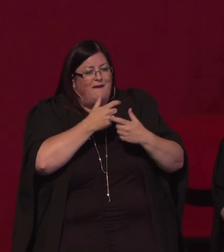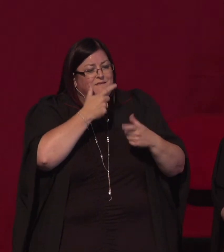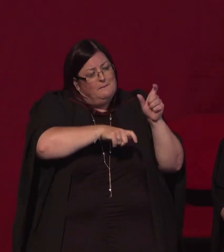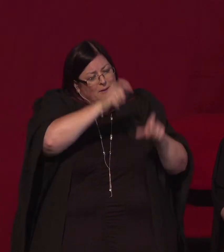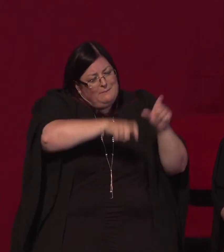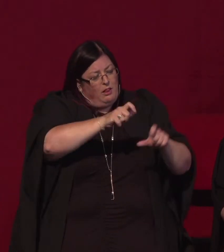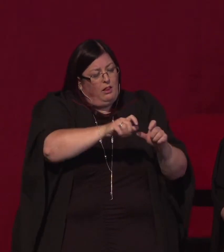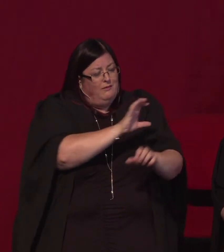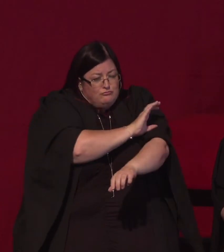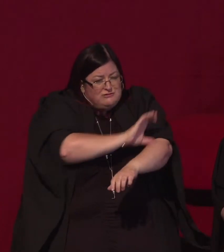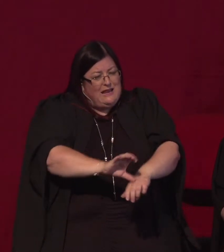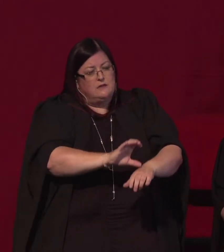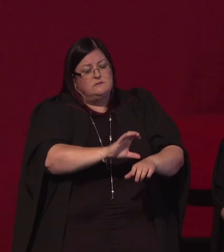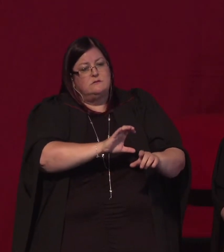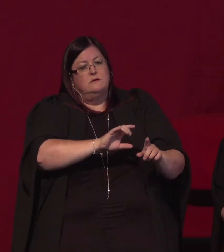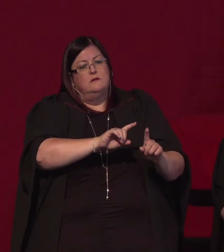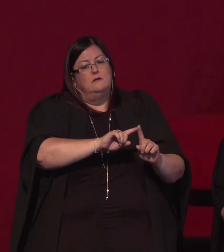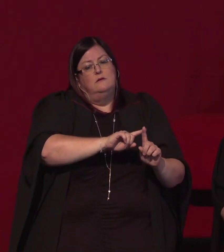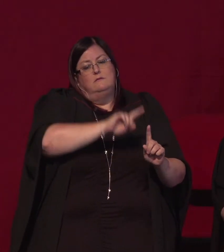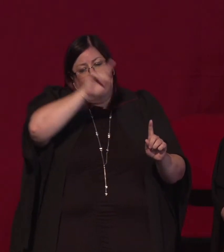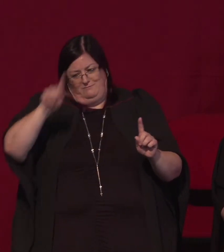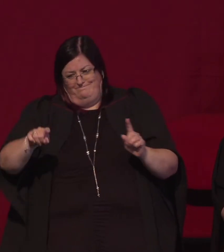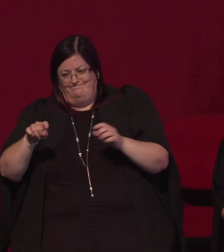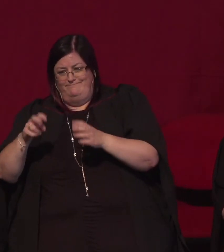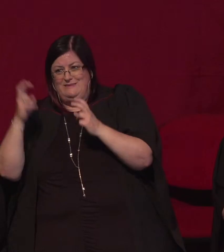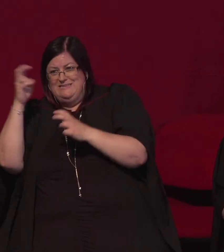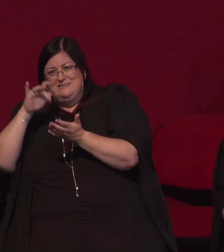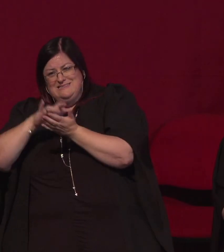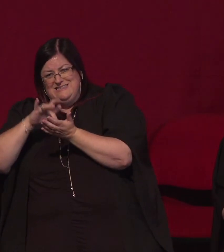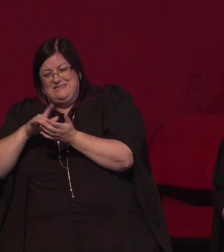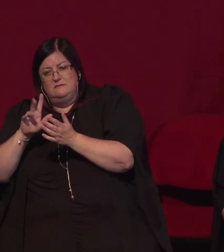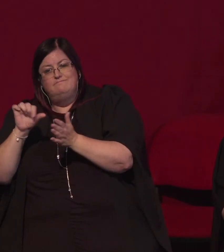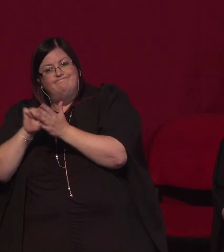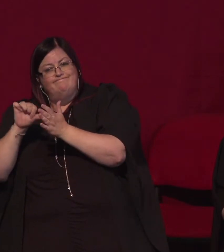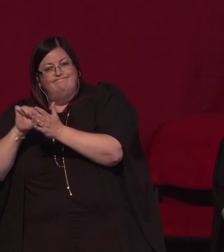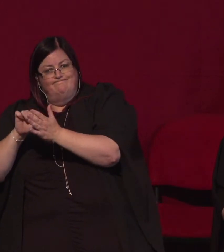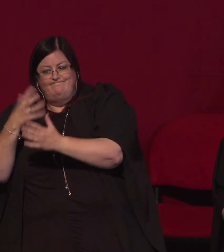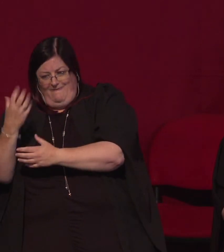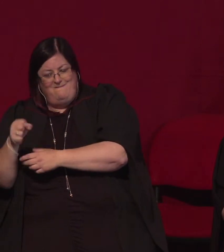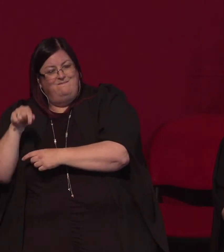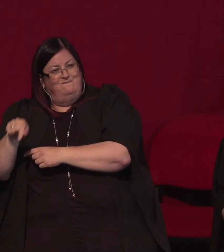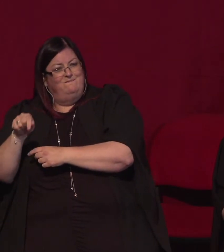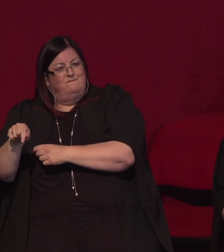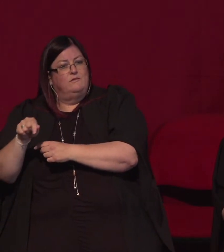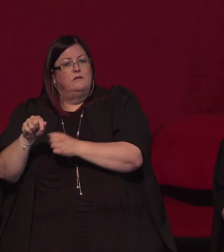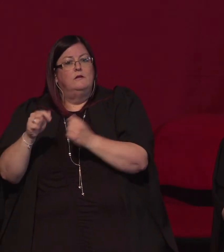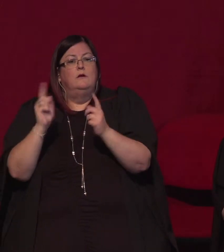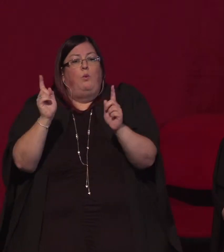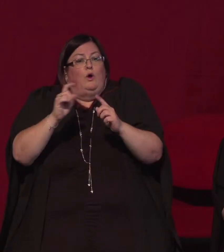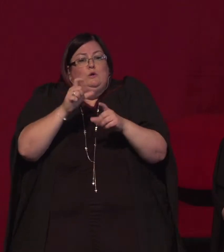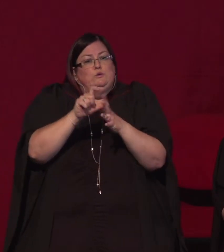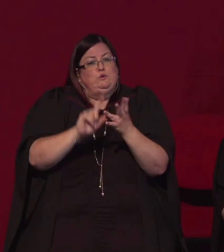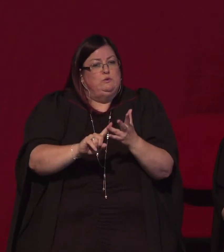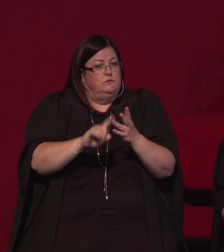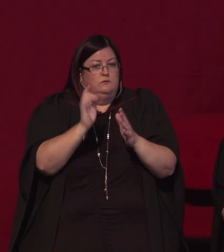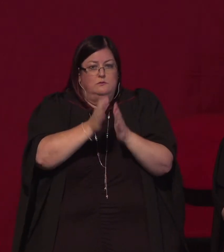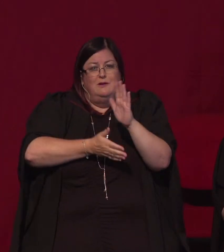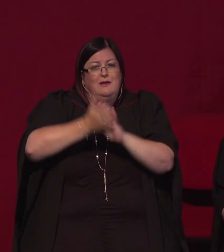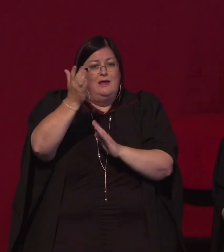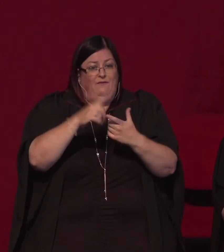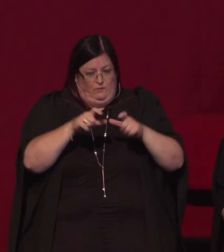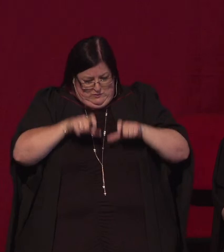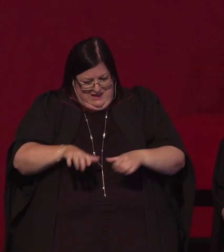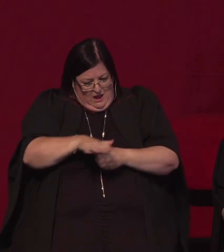their resilience, but also you've seen the challenges that the city faces. Whatever you do, wherever you go, whether you end up